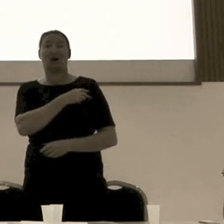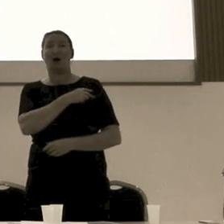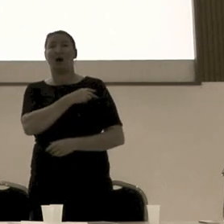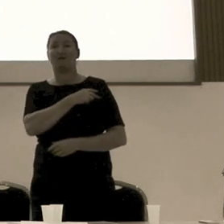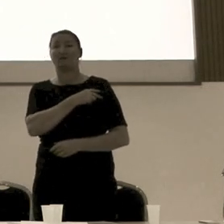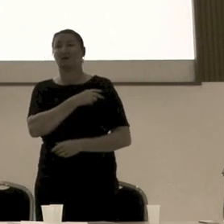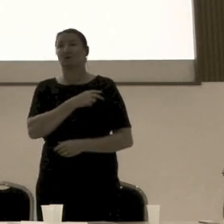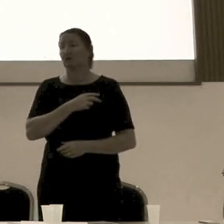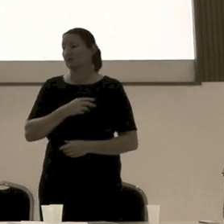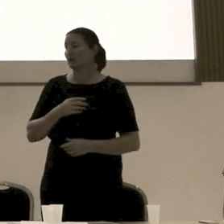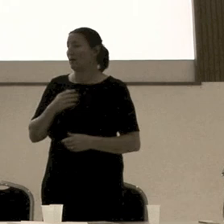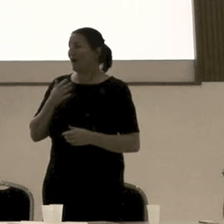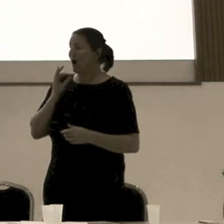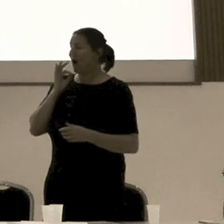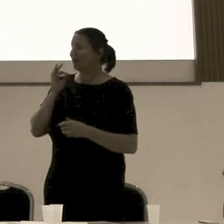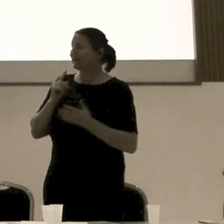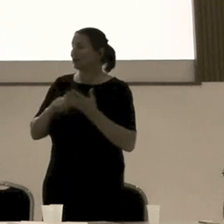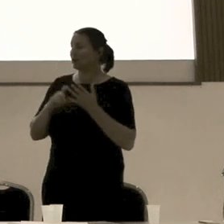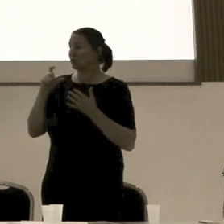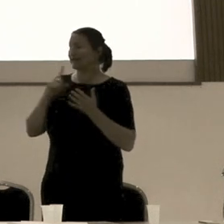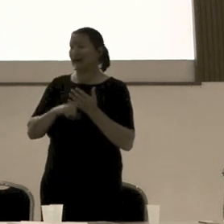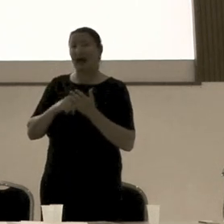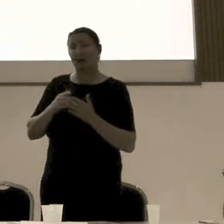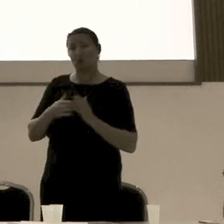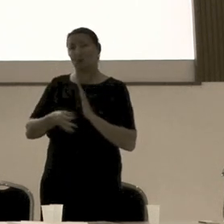for UCL to improve upon.